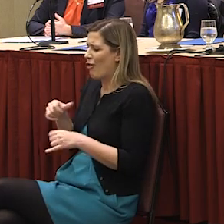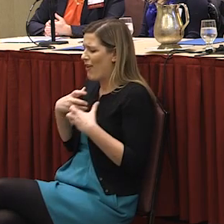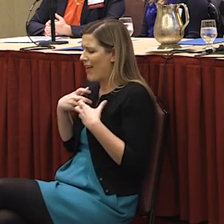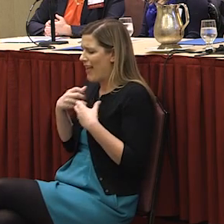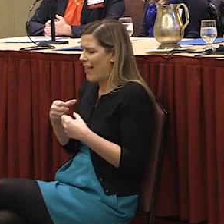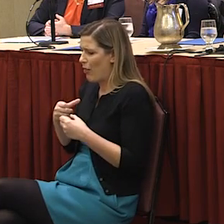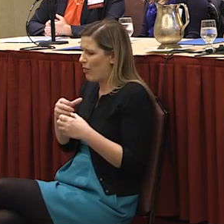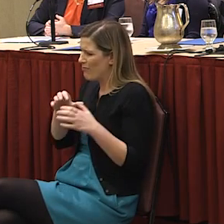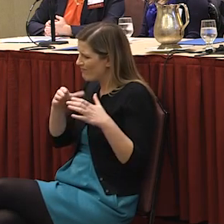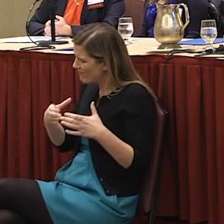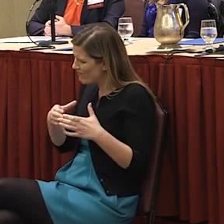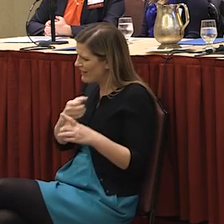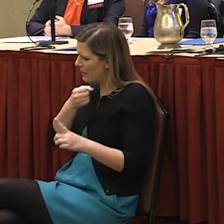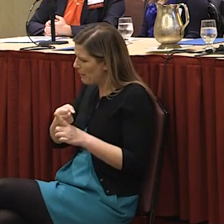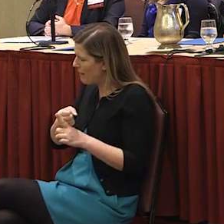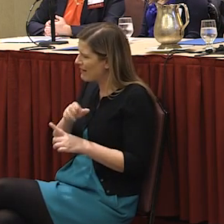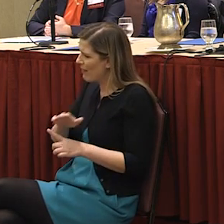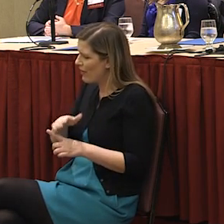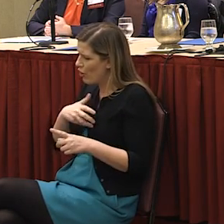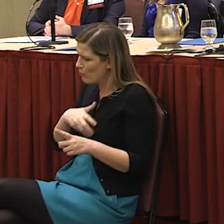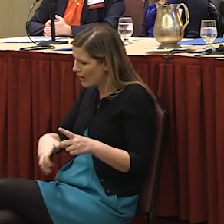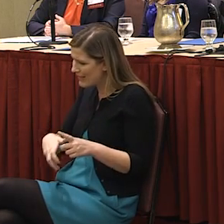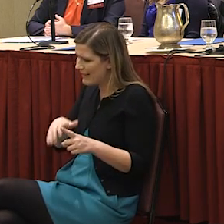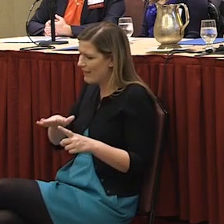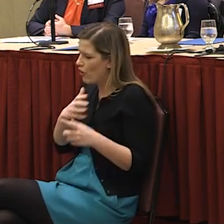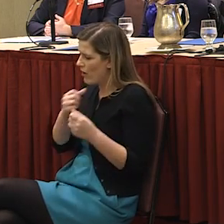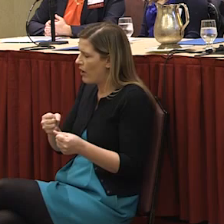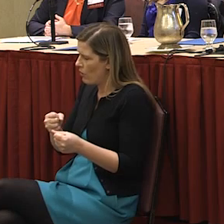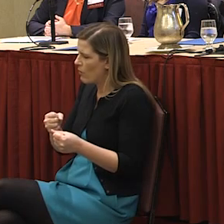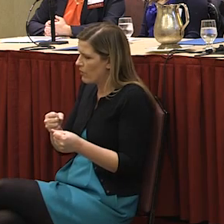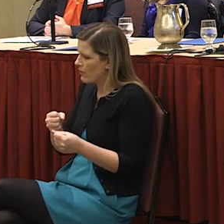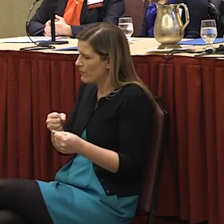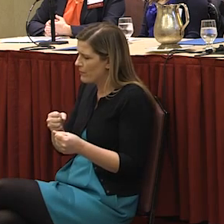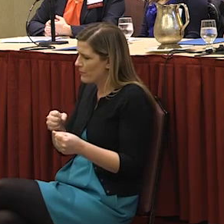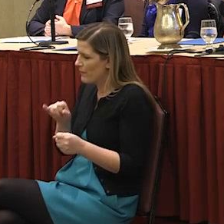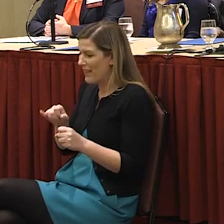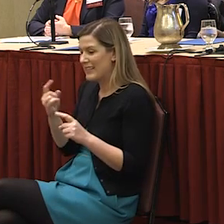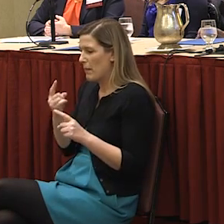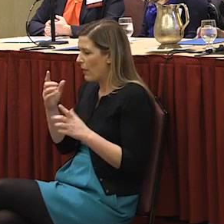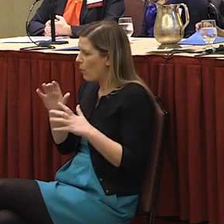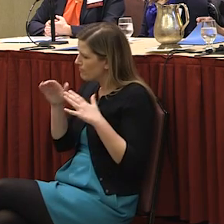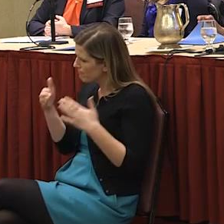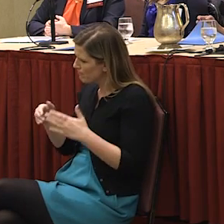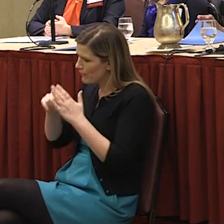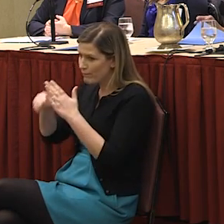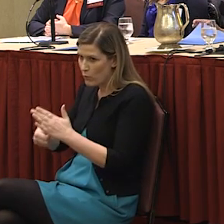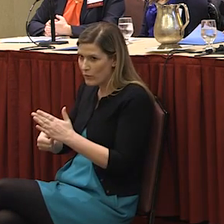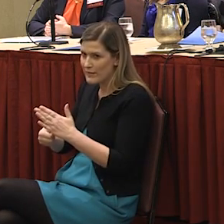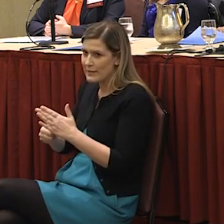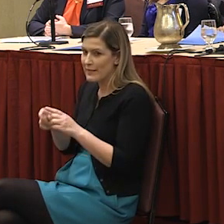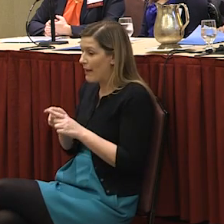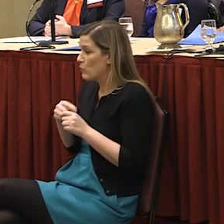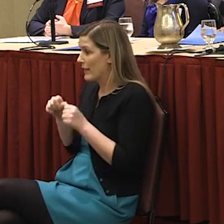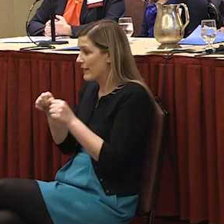that's impacting individuals' health, pregnancy, maternal, etc. So that's something that I really want to kind of hone in on as we continue